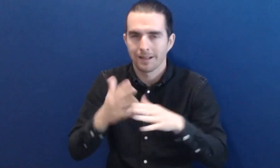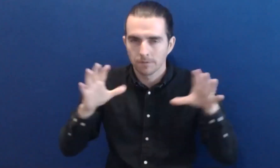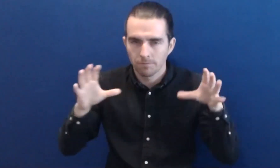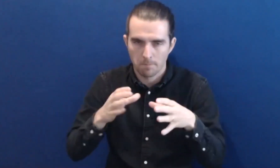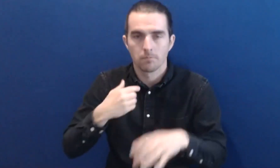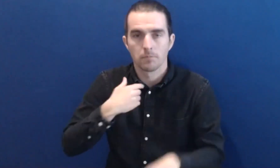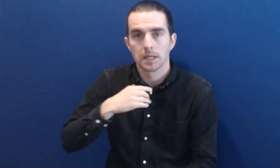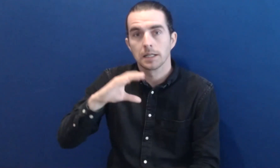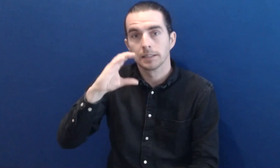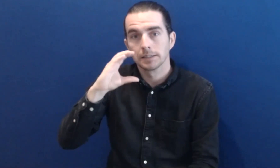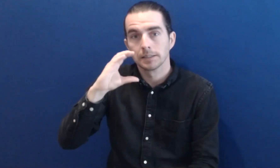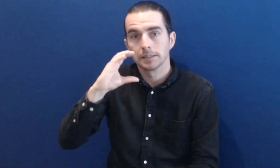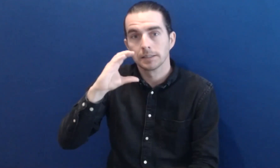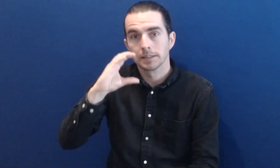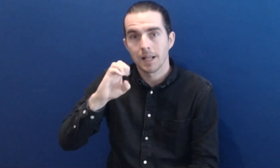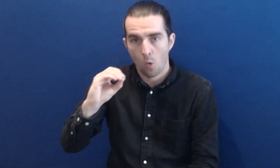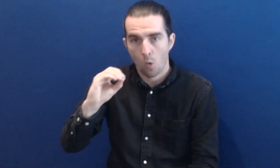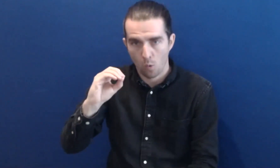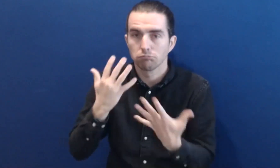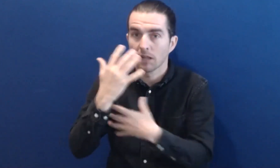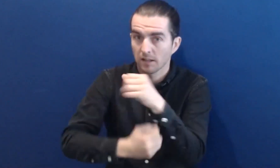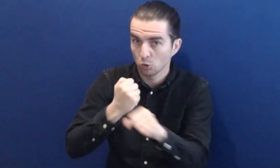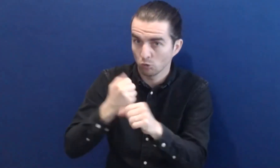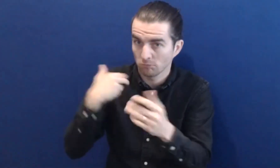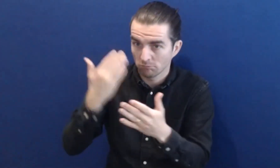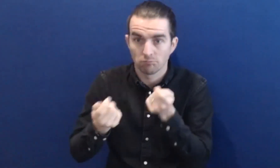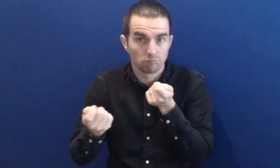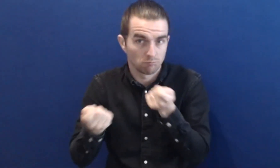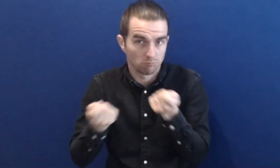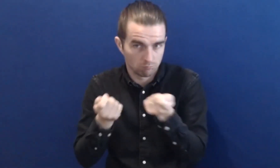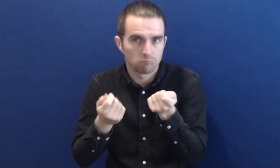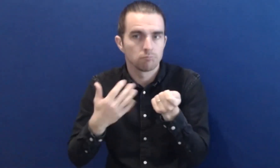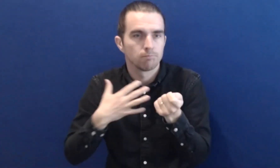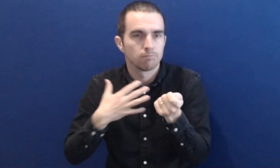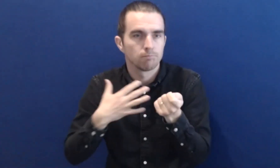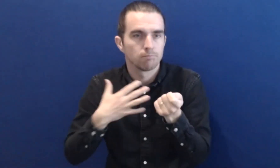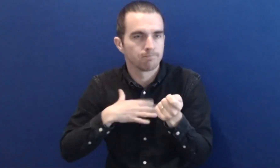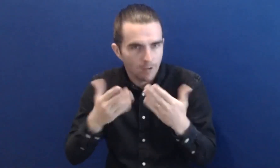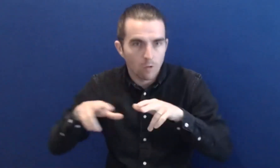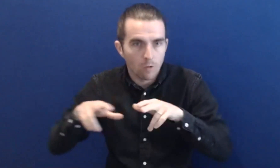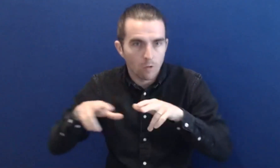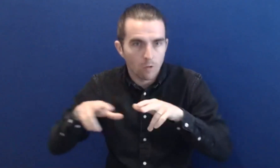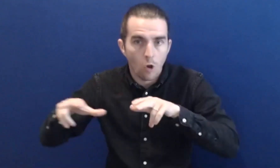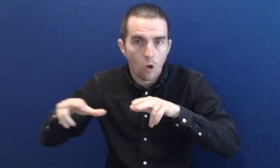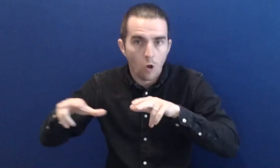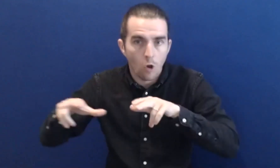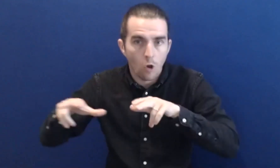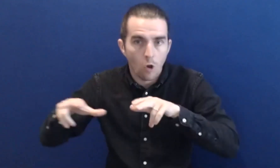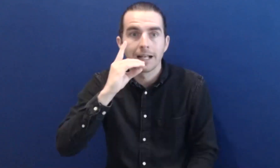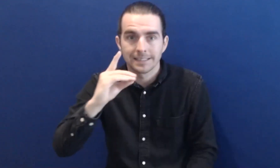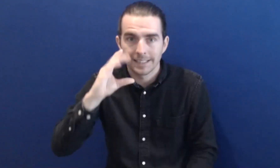particular session. We are a regional disabled people's organization, TPO or